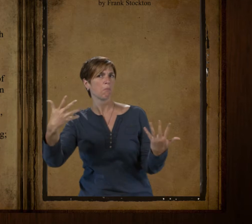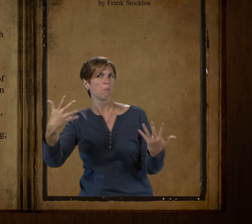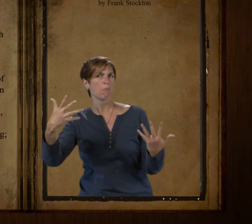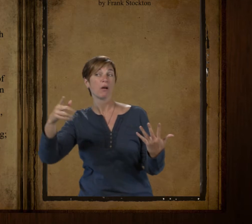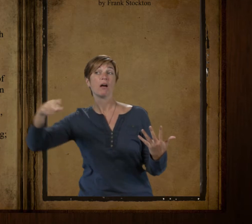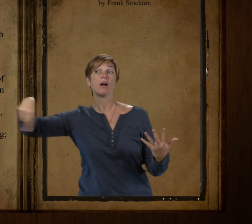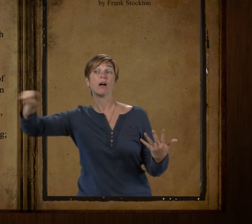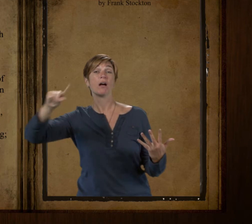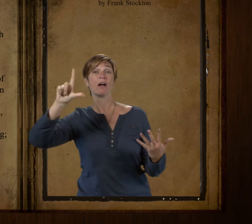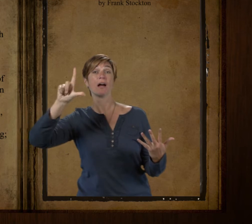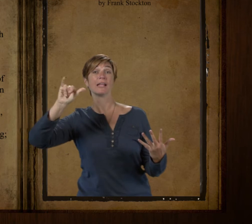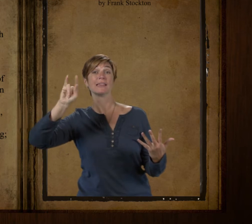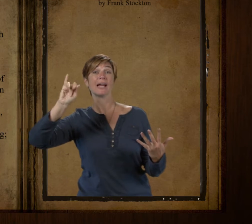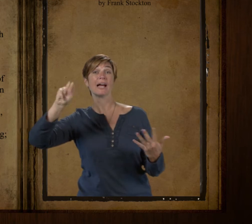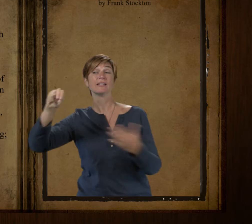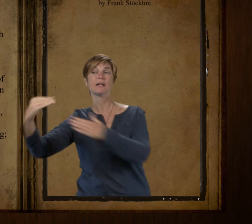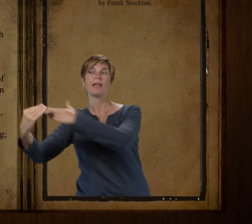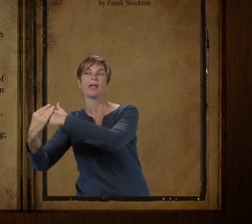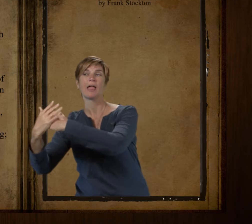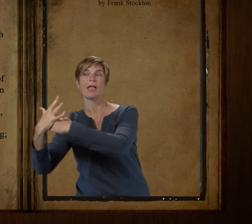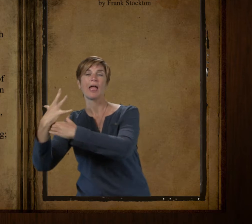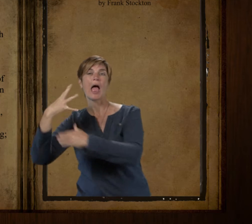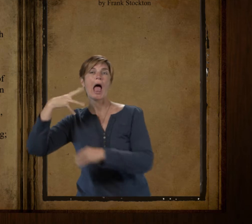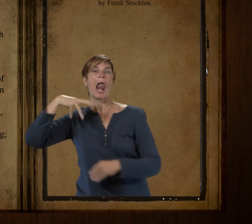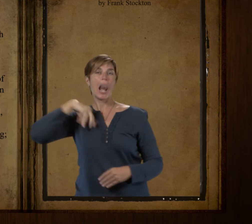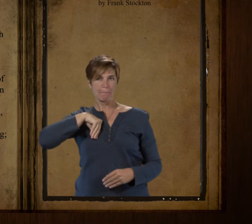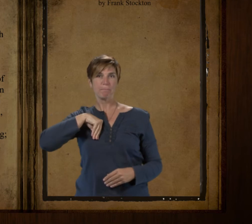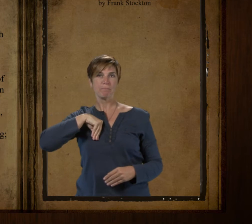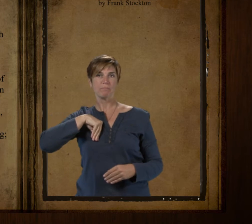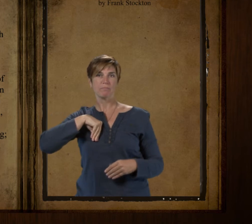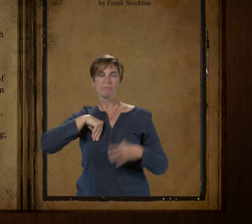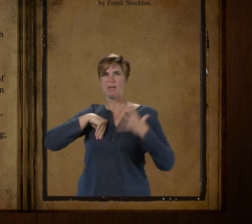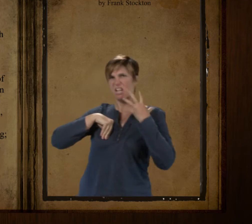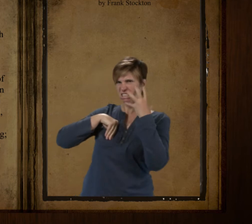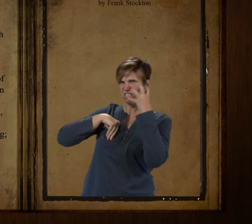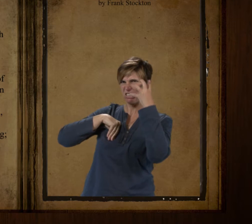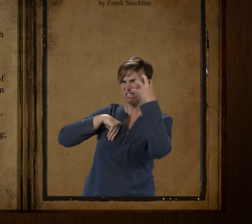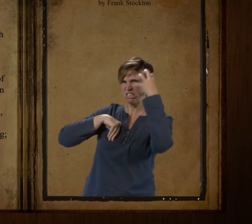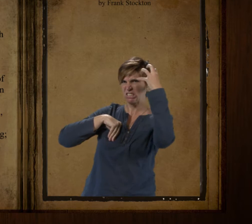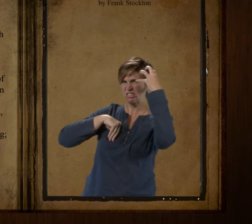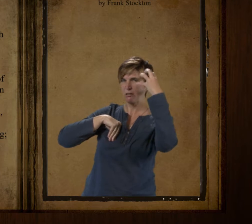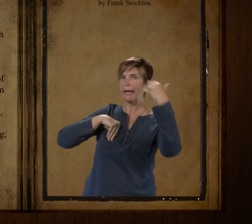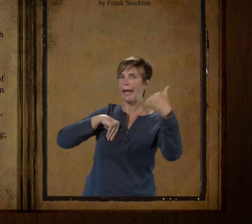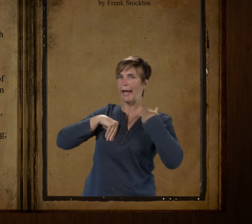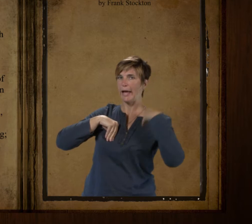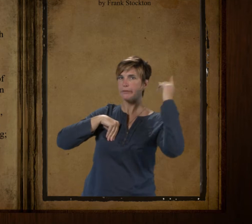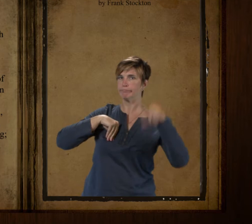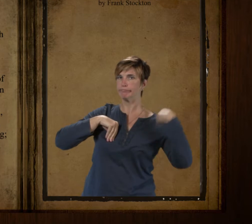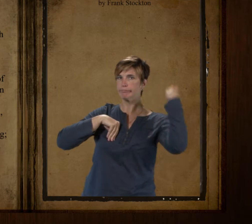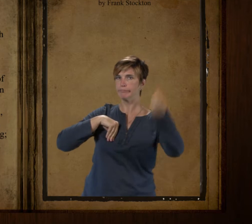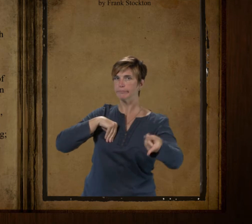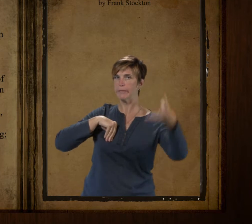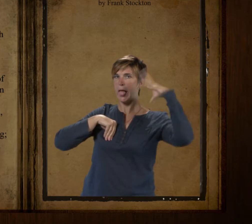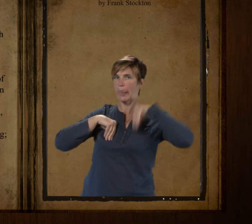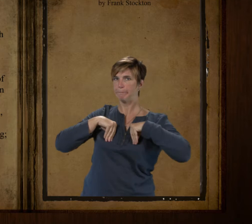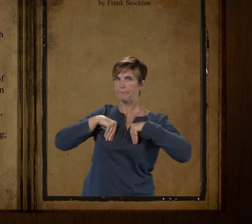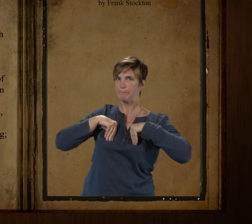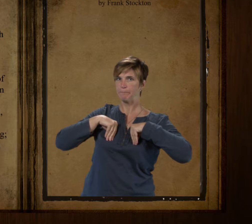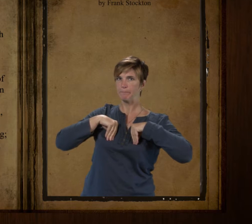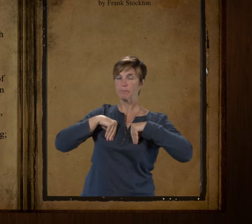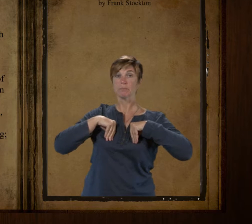of exuberant fancy, and, withal, of an authority so irresistible